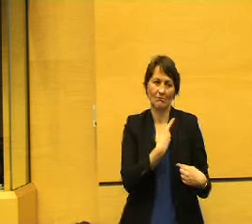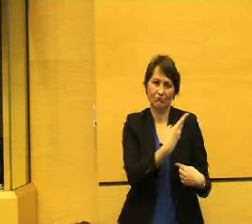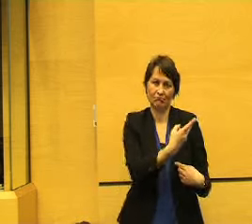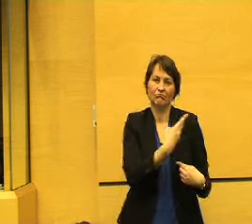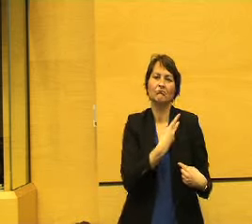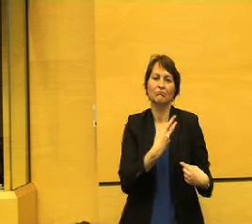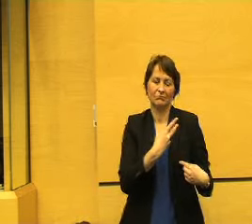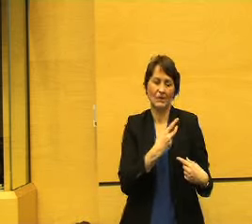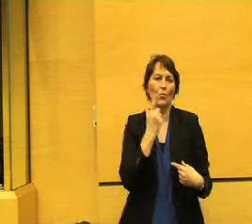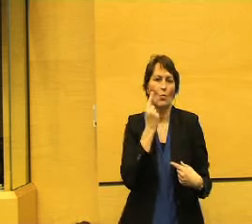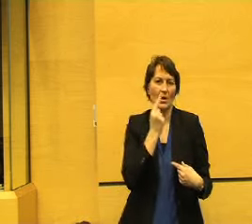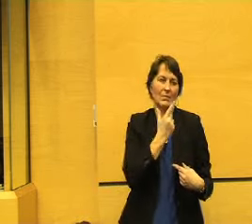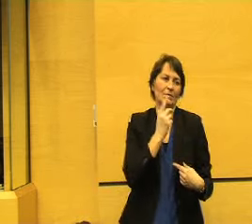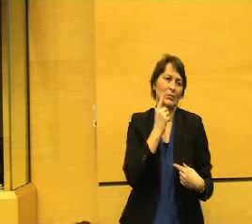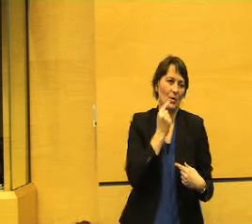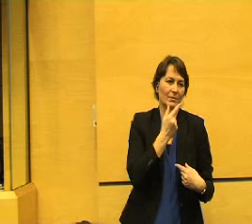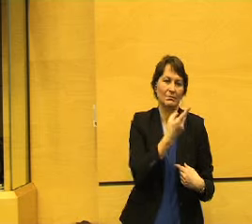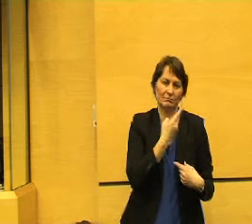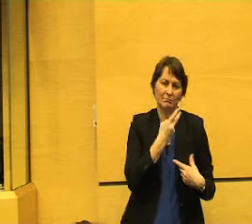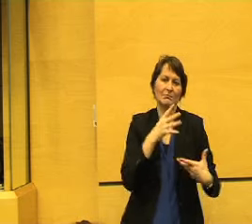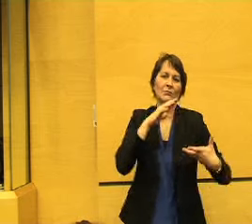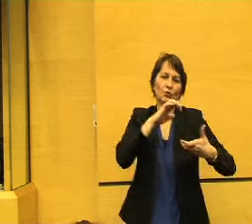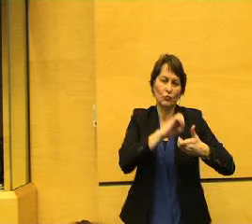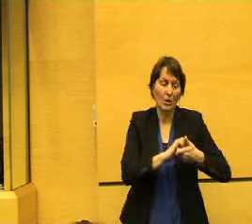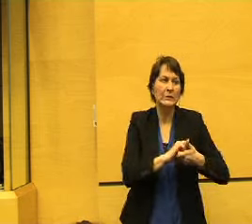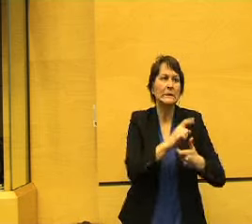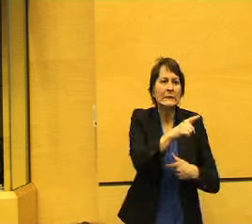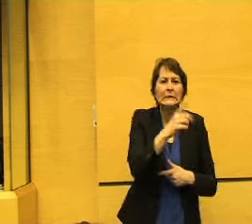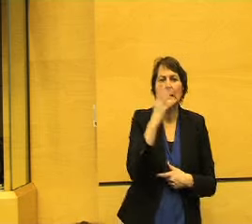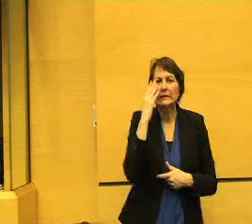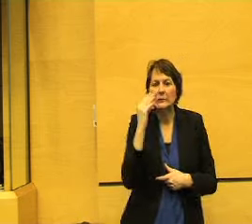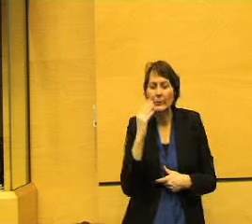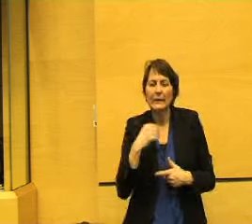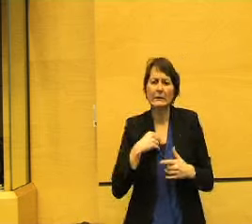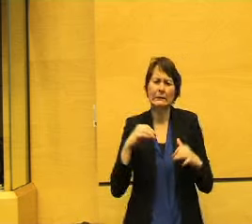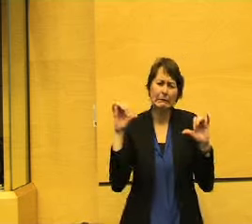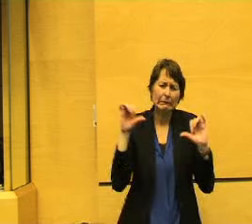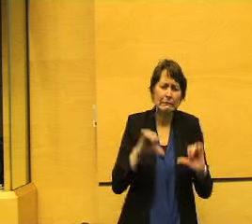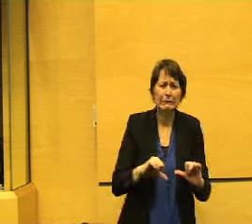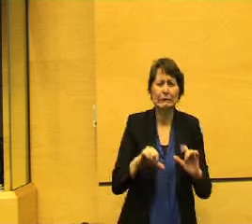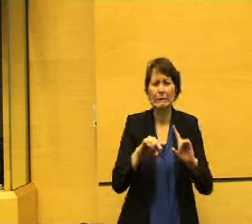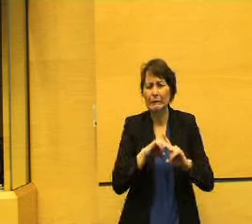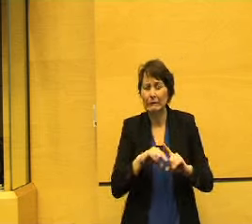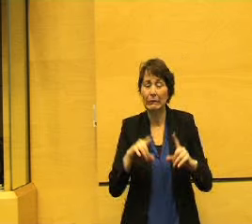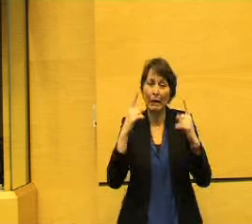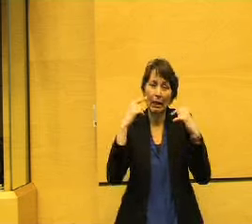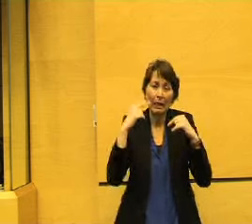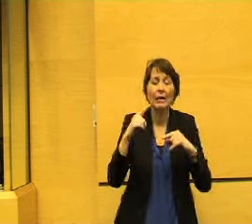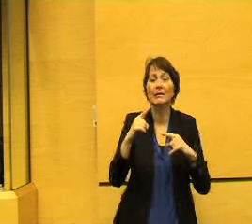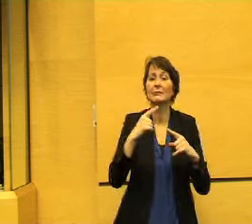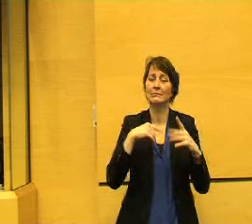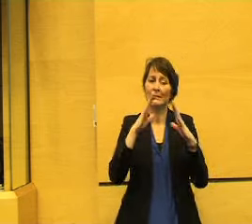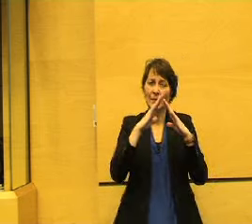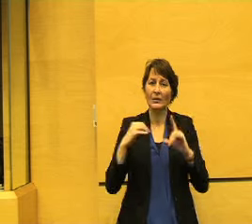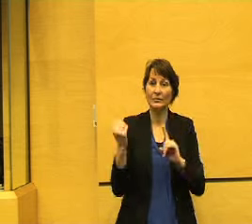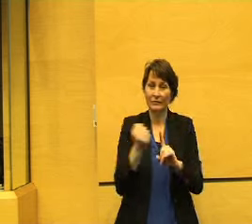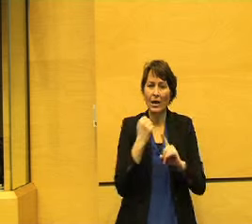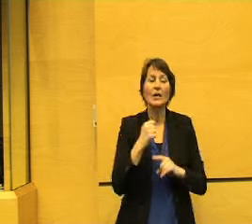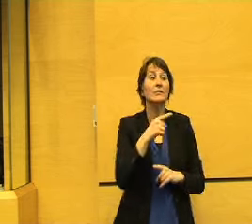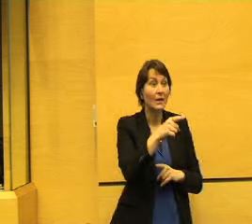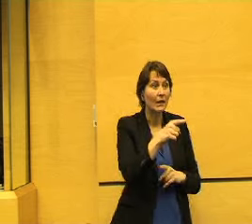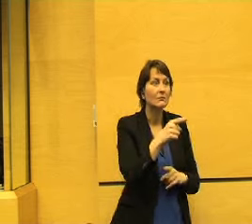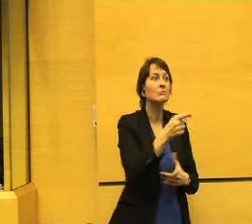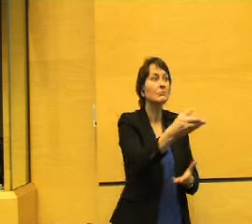the domestic violence that they experience, or sometimes the health volunteers know about this or observe, and then they report